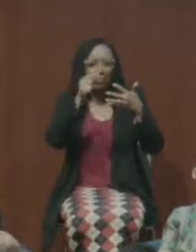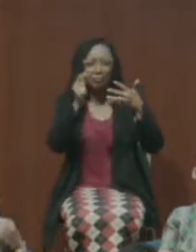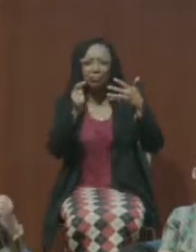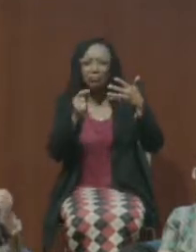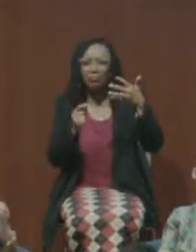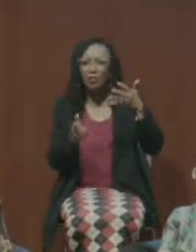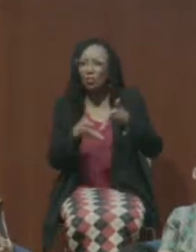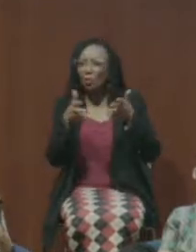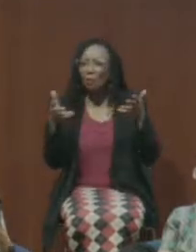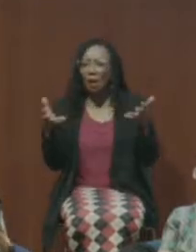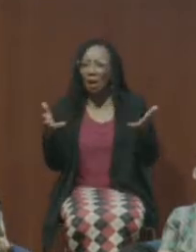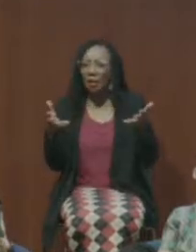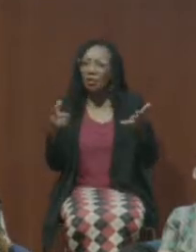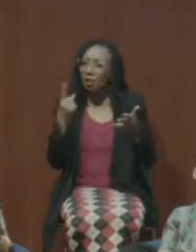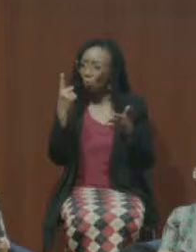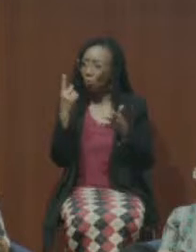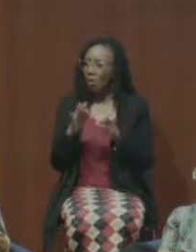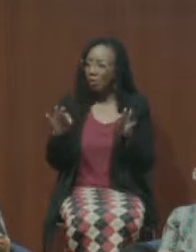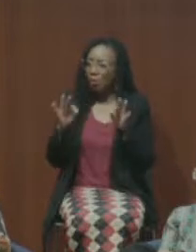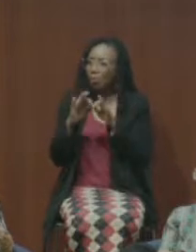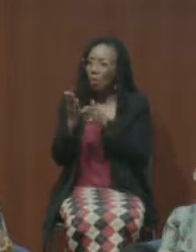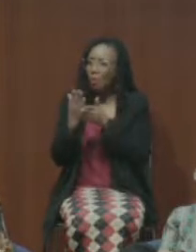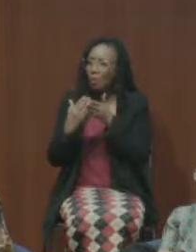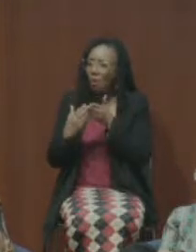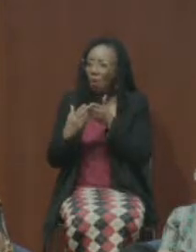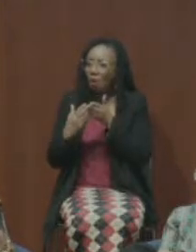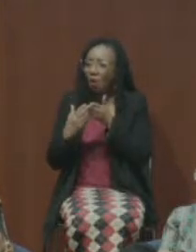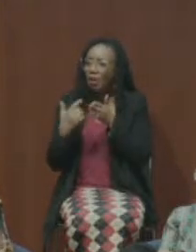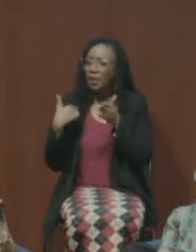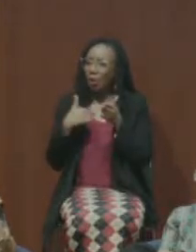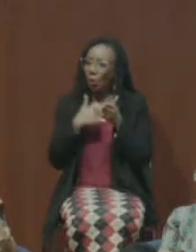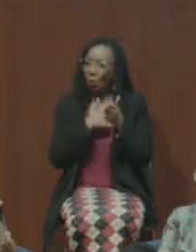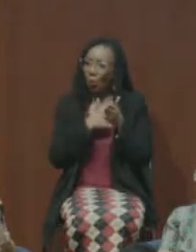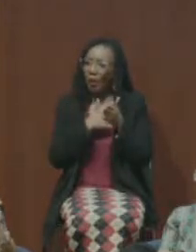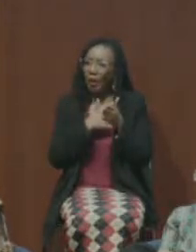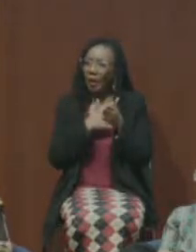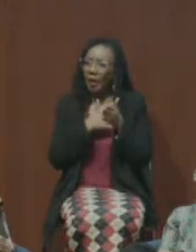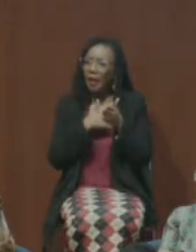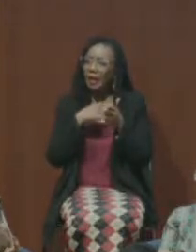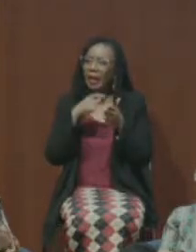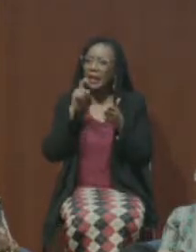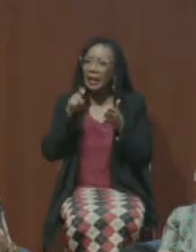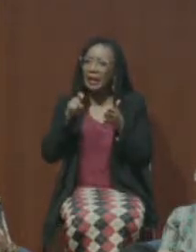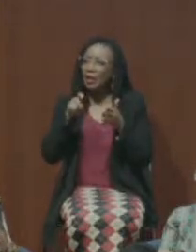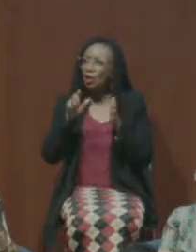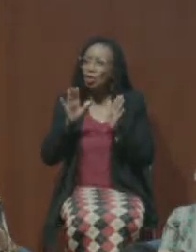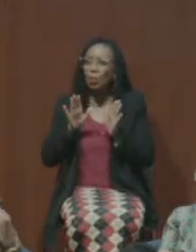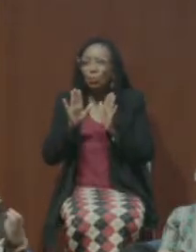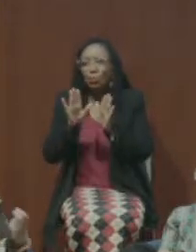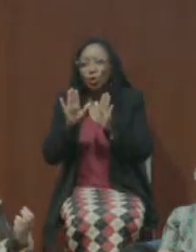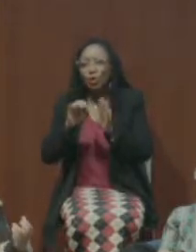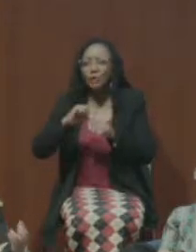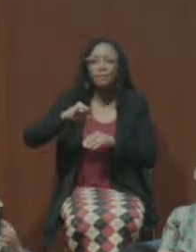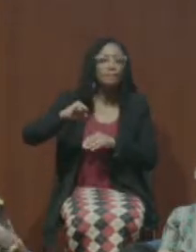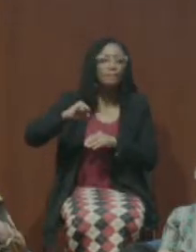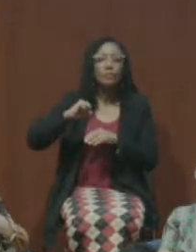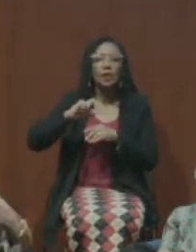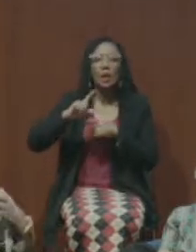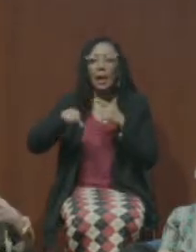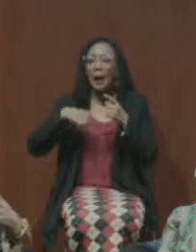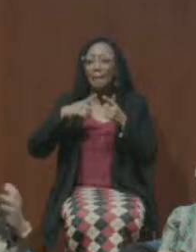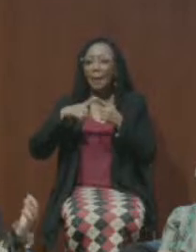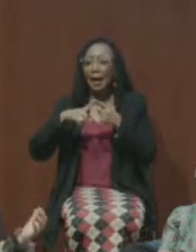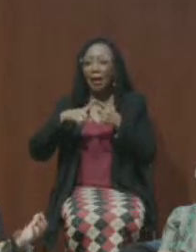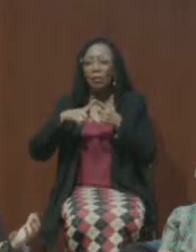implication, is one important aspect in which we are really pushing against like the narrative, and we